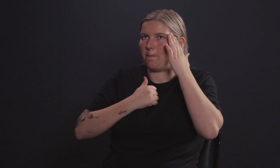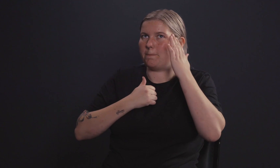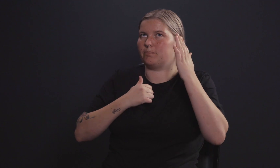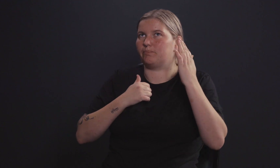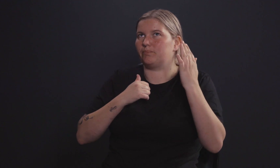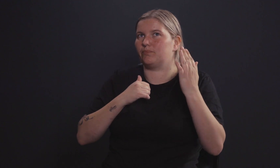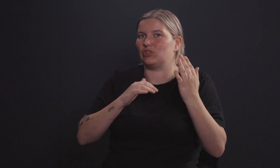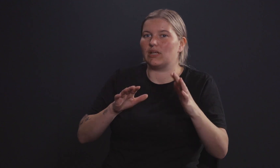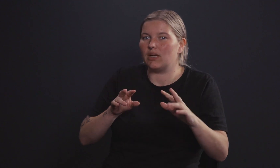mum